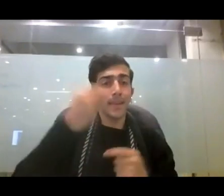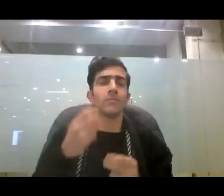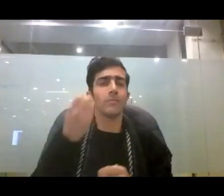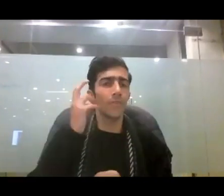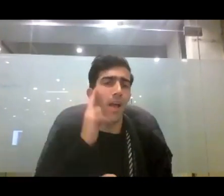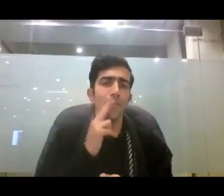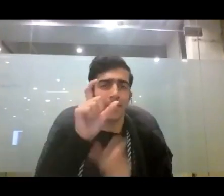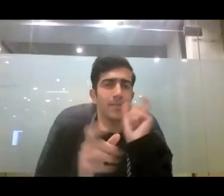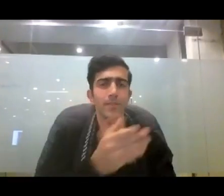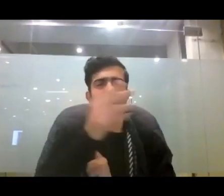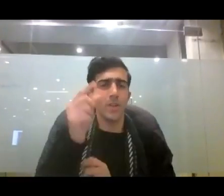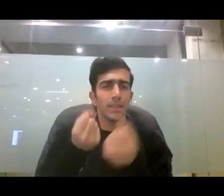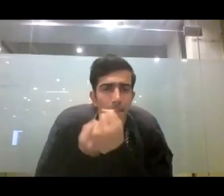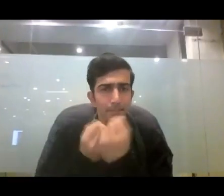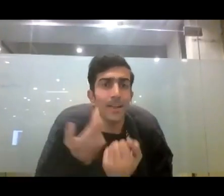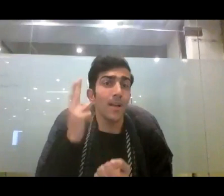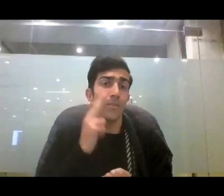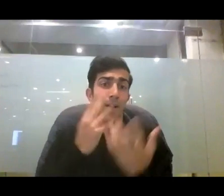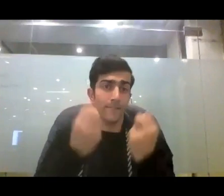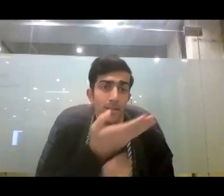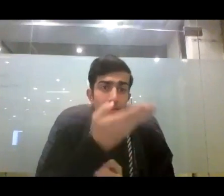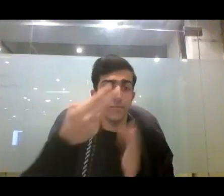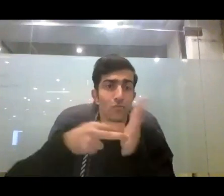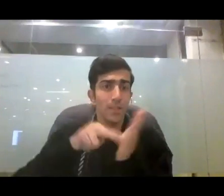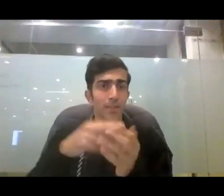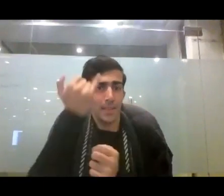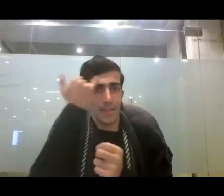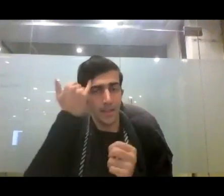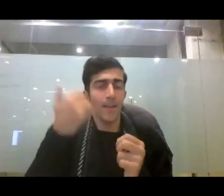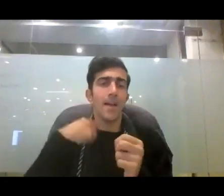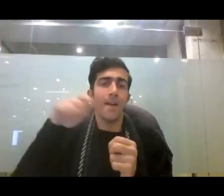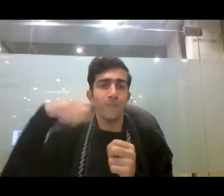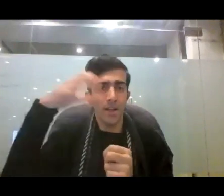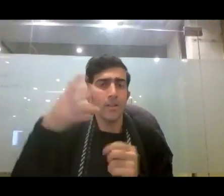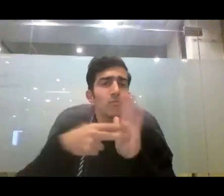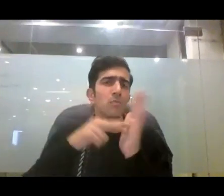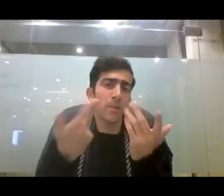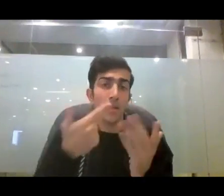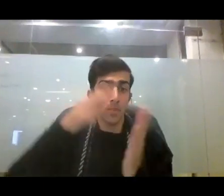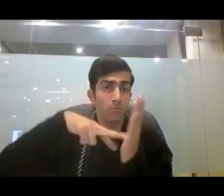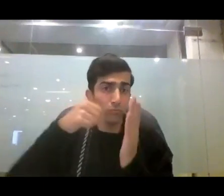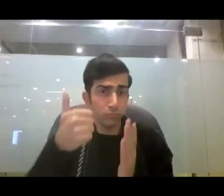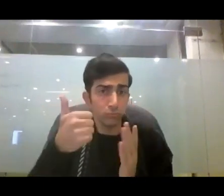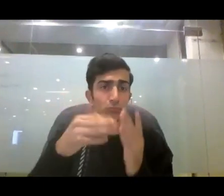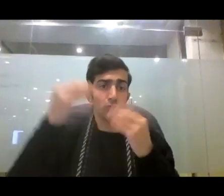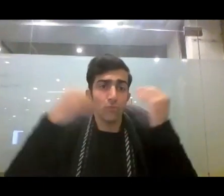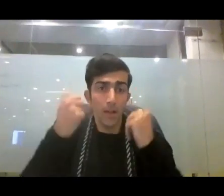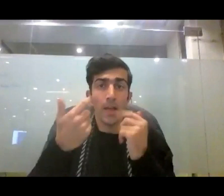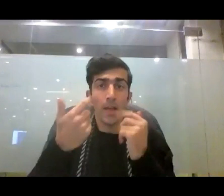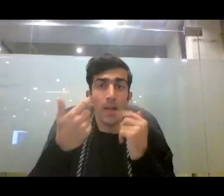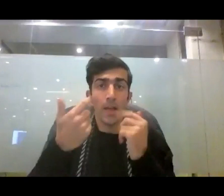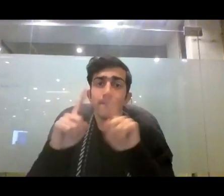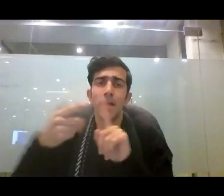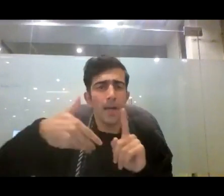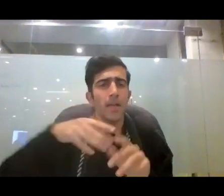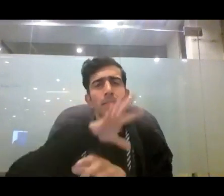because I want to make this world more inclusive for the deaf community, and to tell about the ideas how they can use